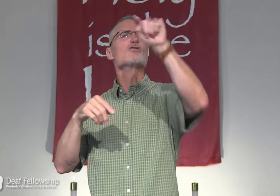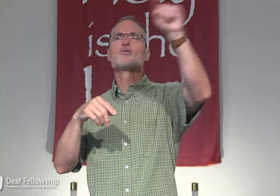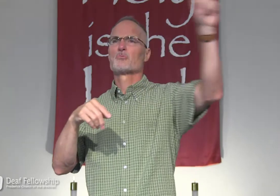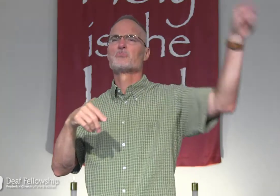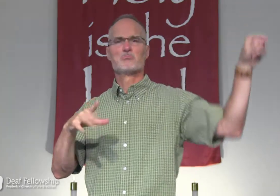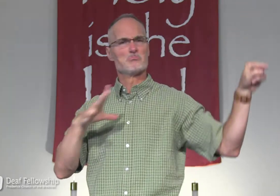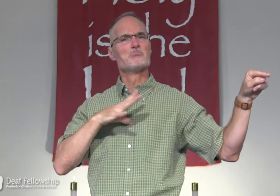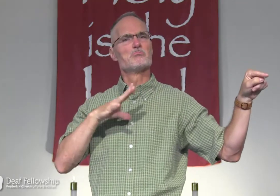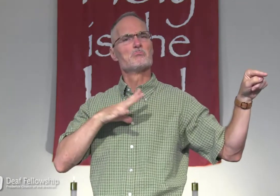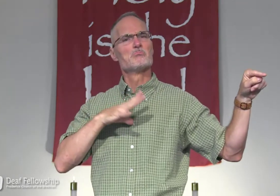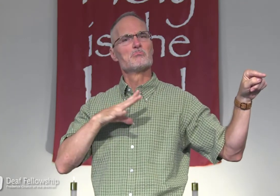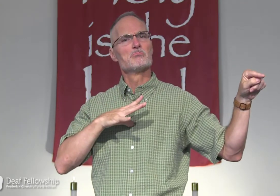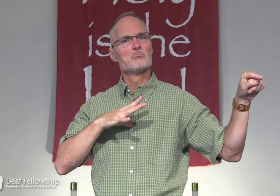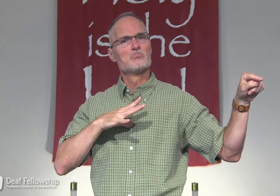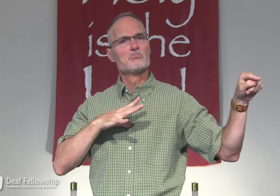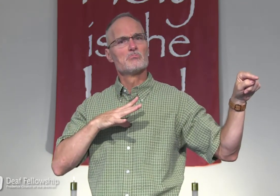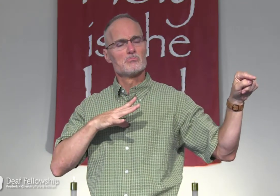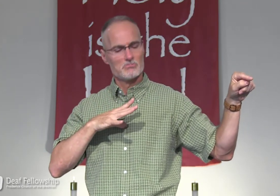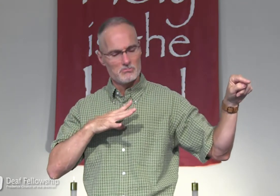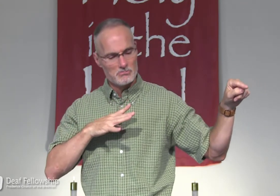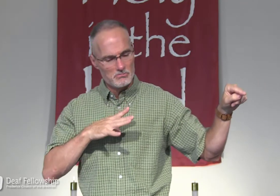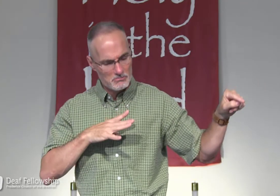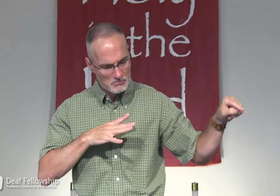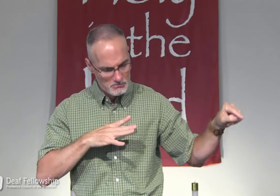heaven, but there are other religions that are just as good.